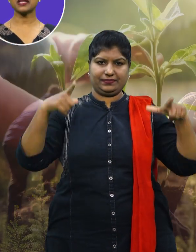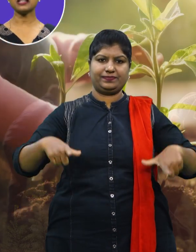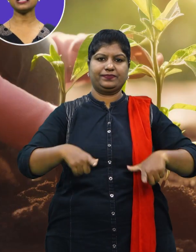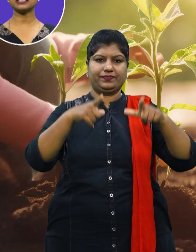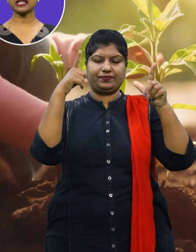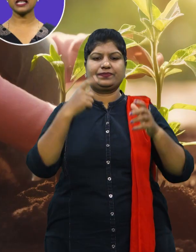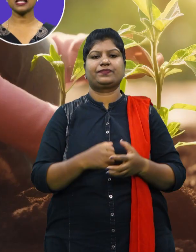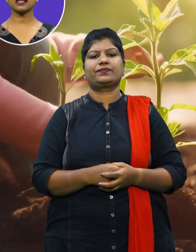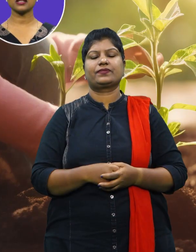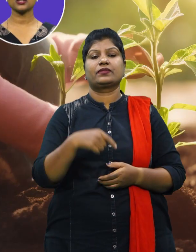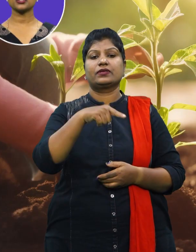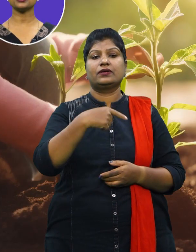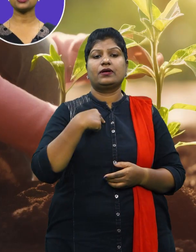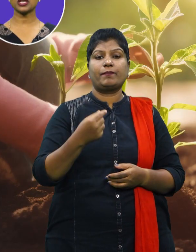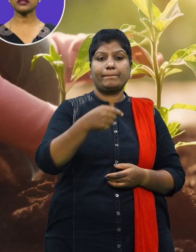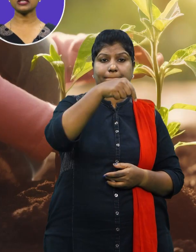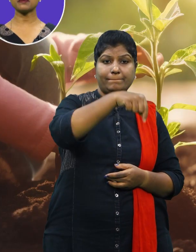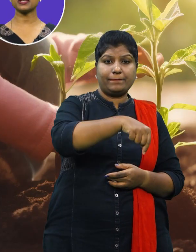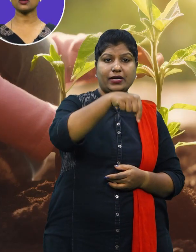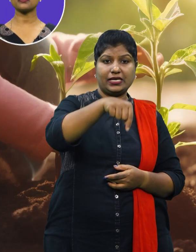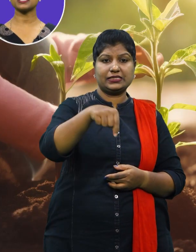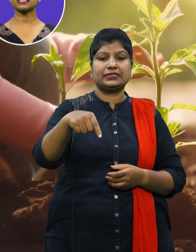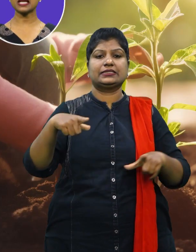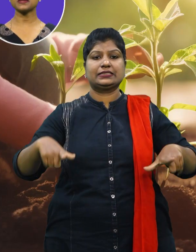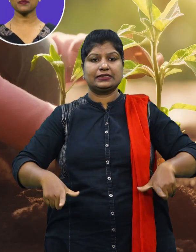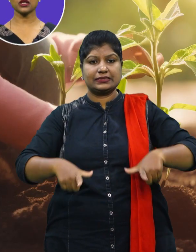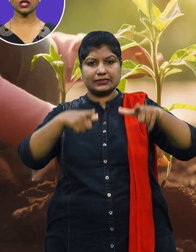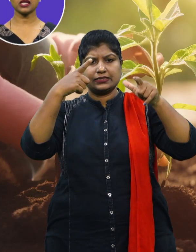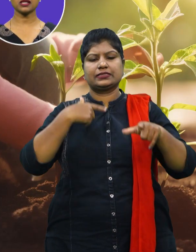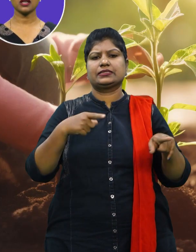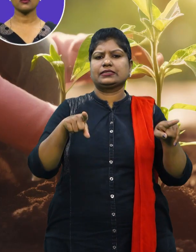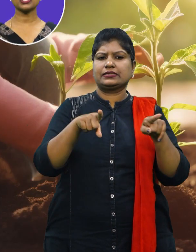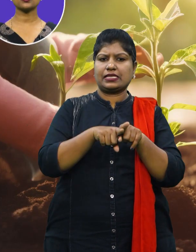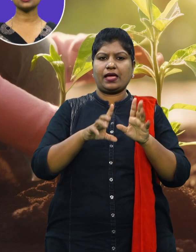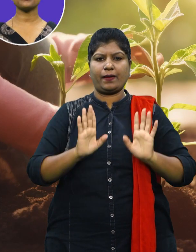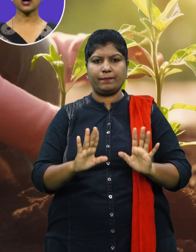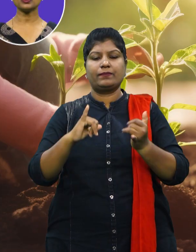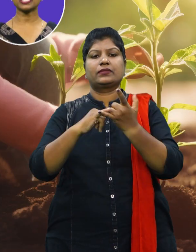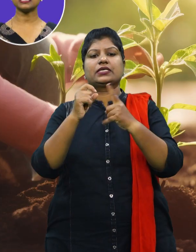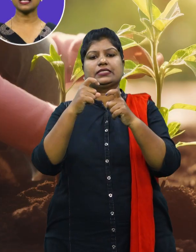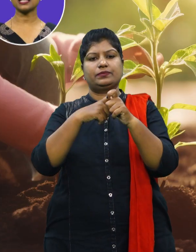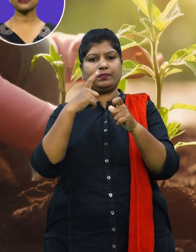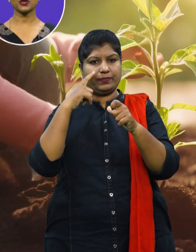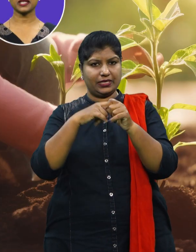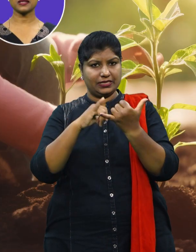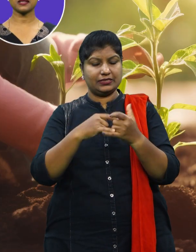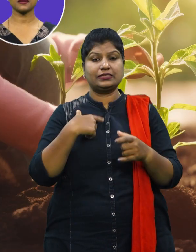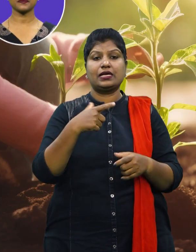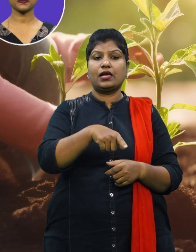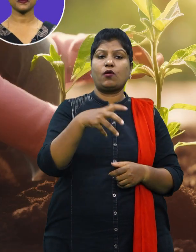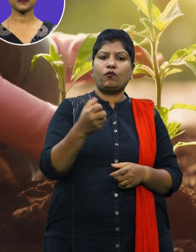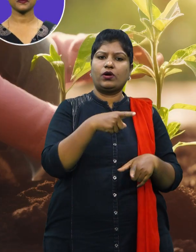The planted trees should generally be of the same species which were found in that